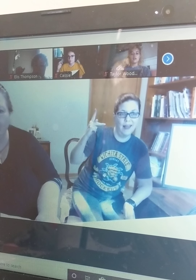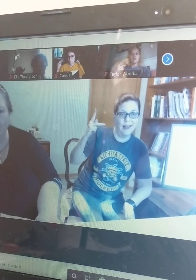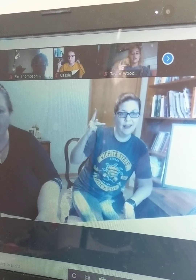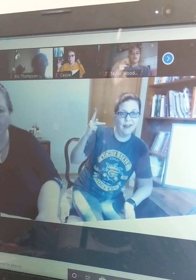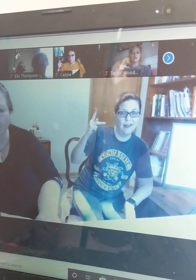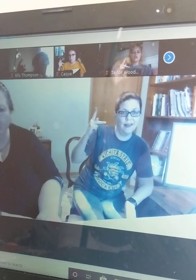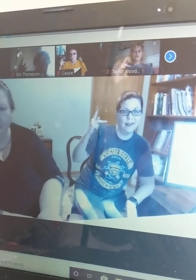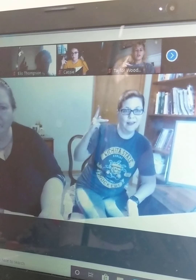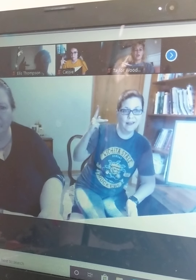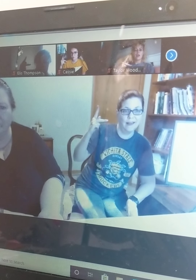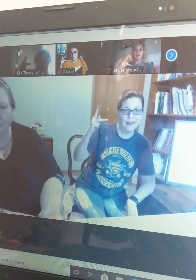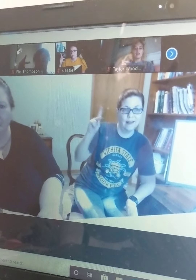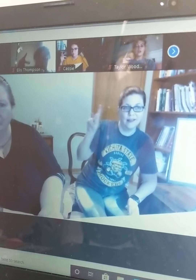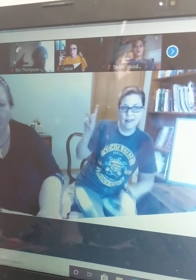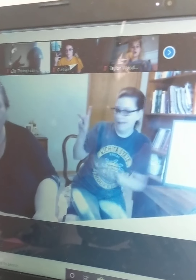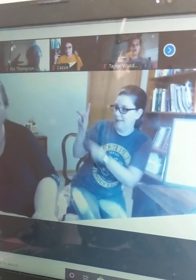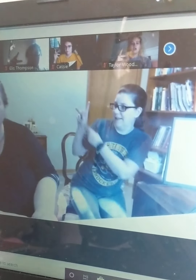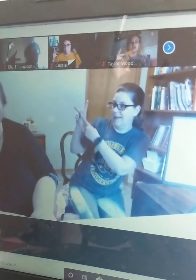K,